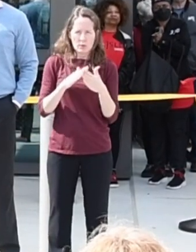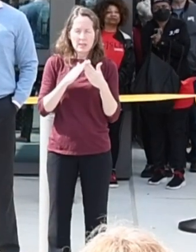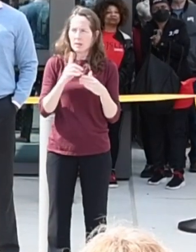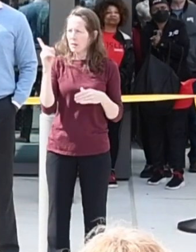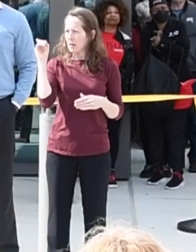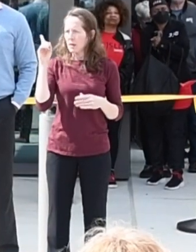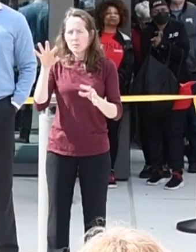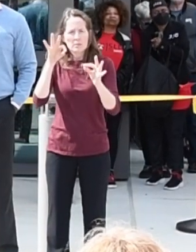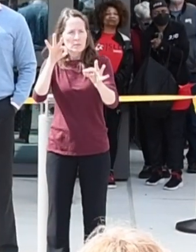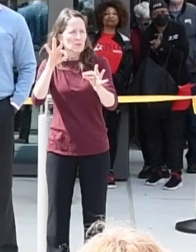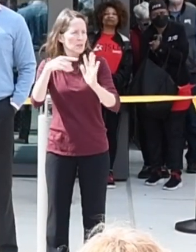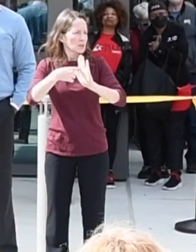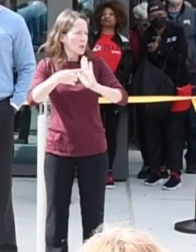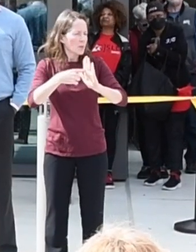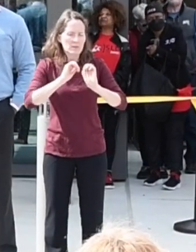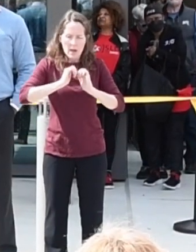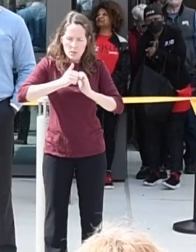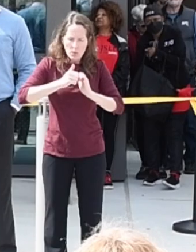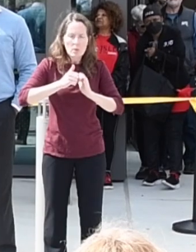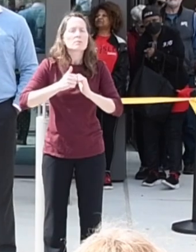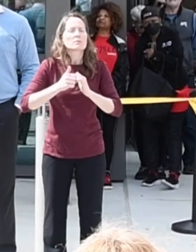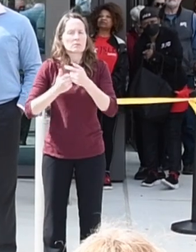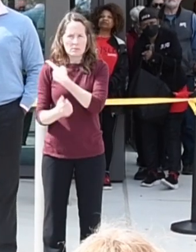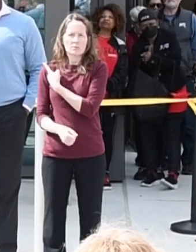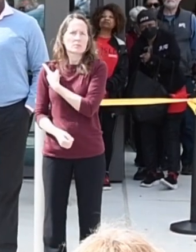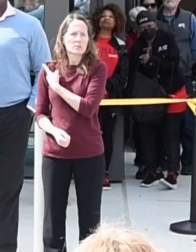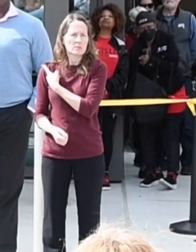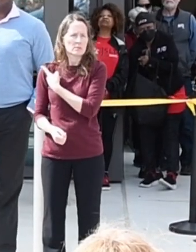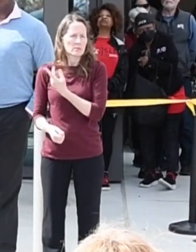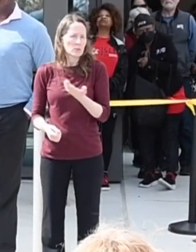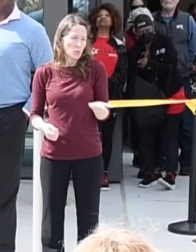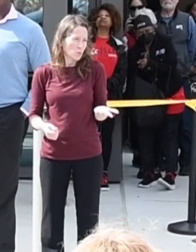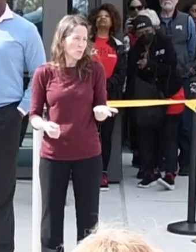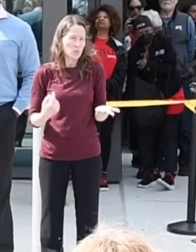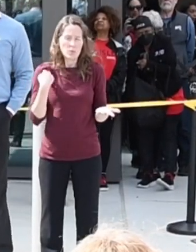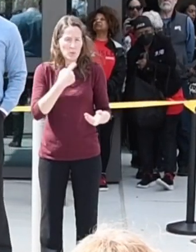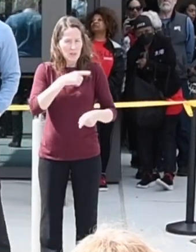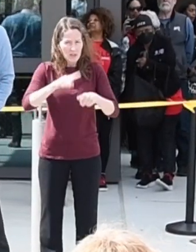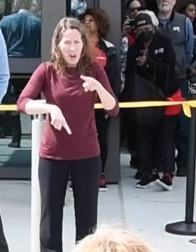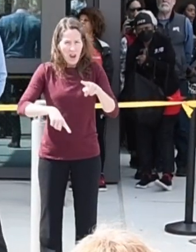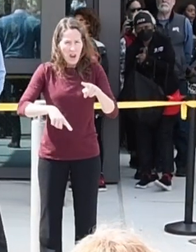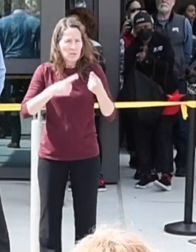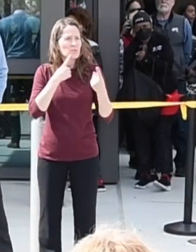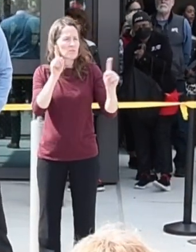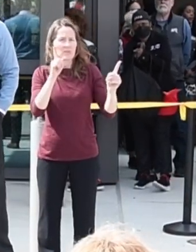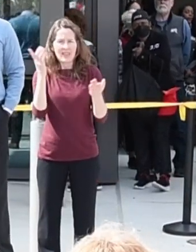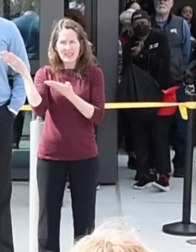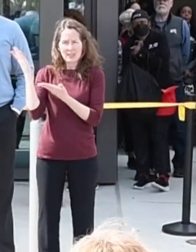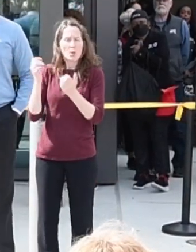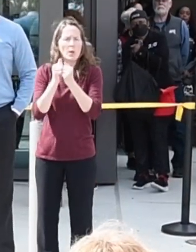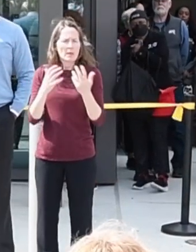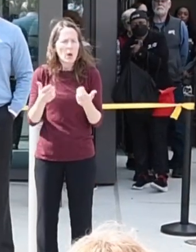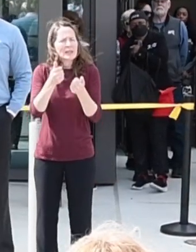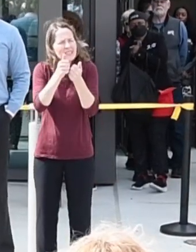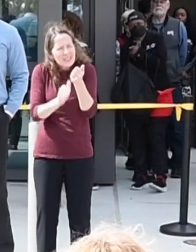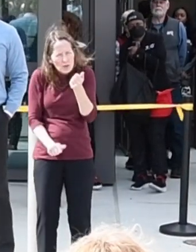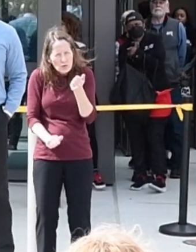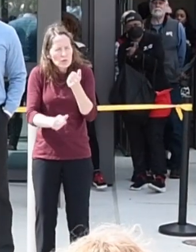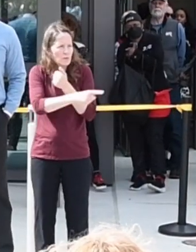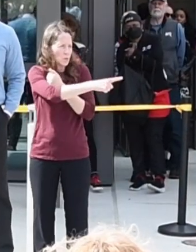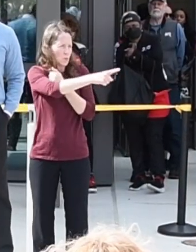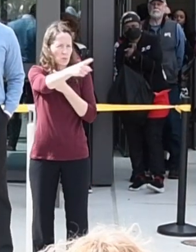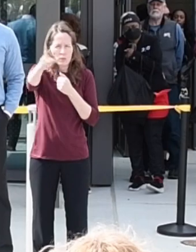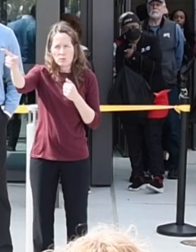the how, because we could not have done it without each and every one of